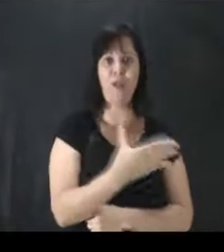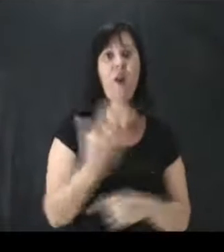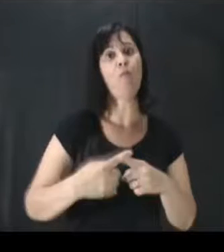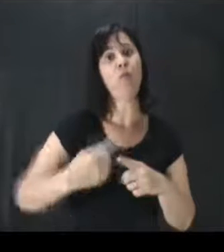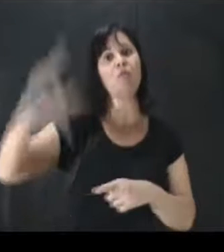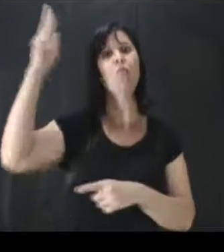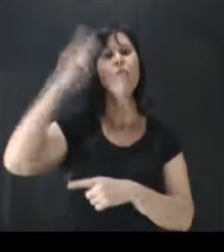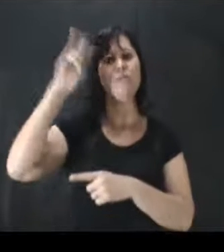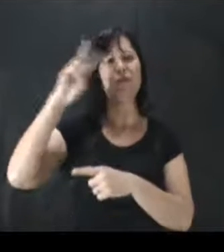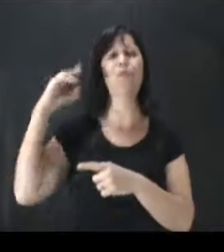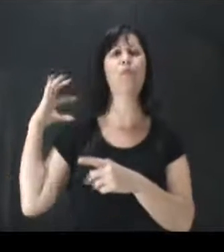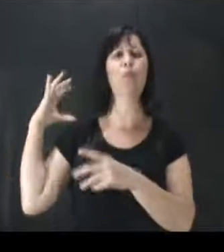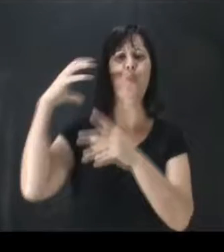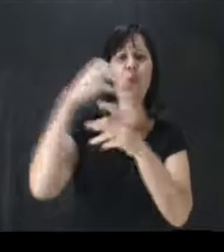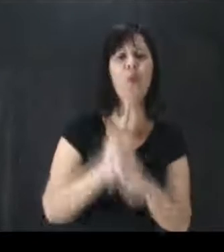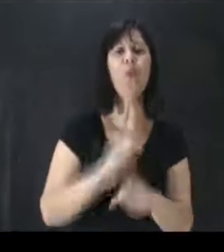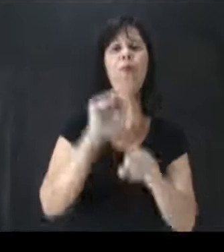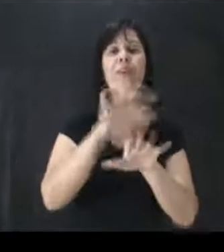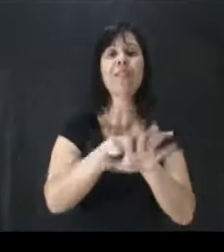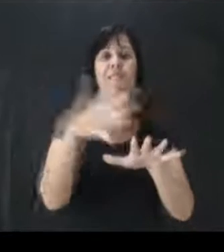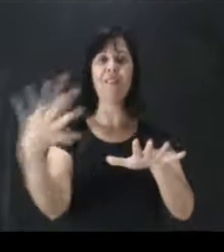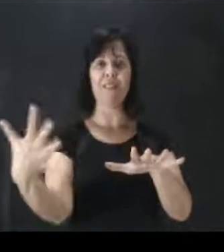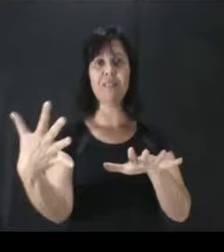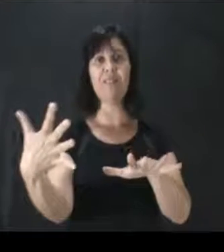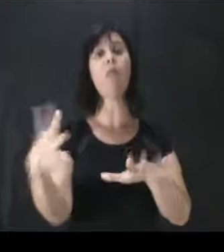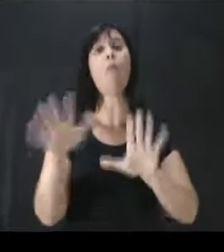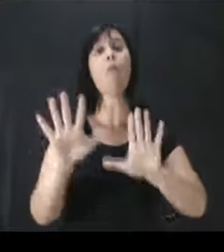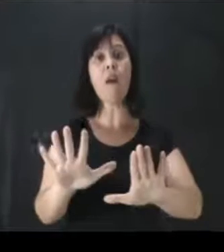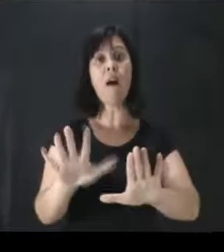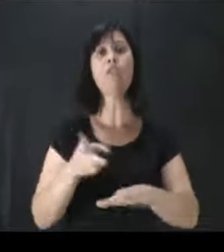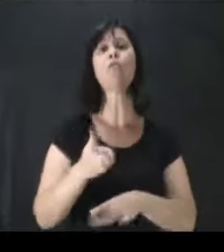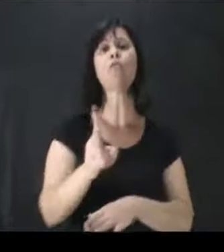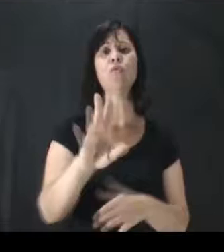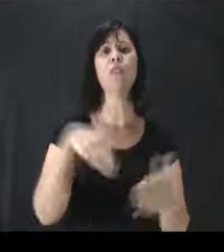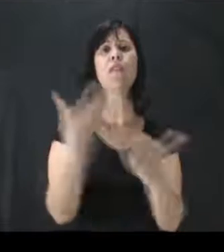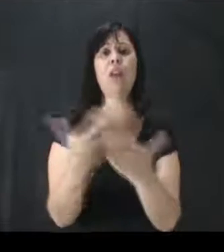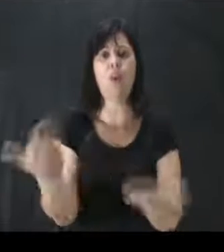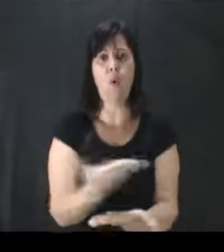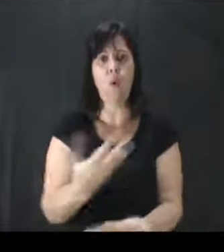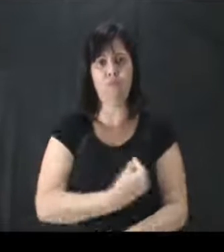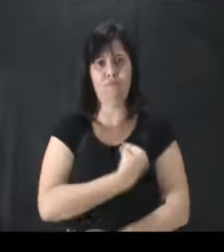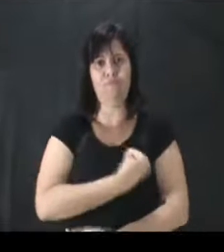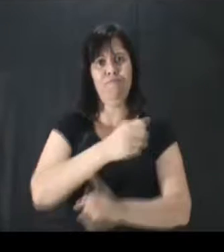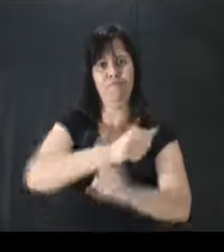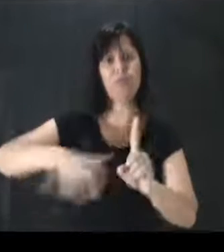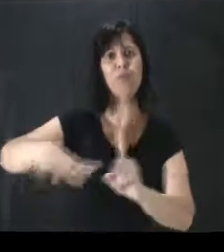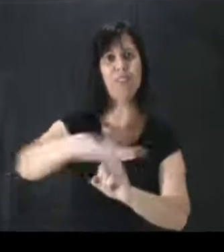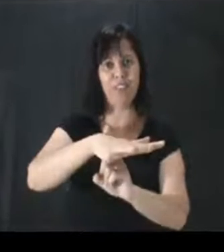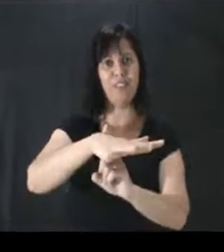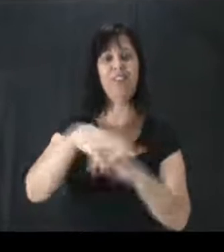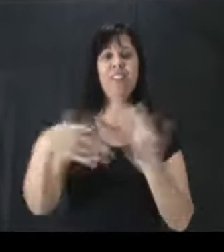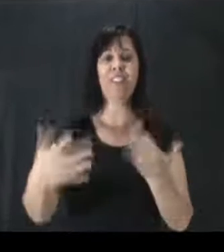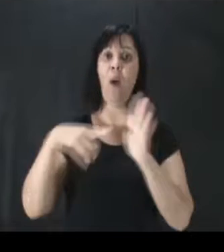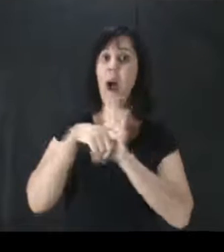it fought a historical legacy of segregation that is still very present in our society. In